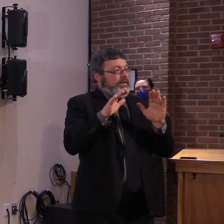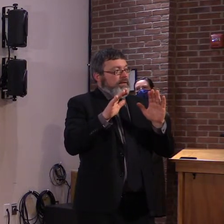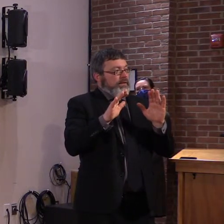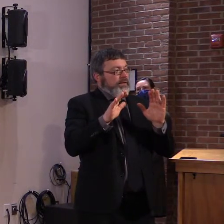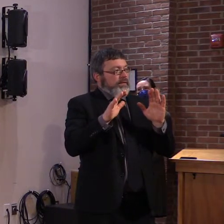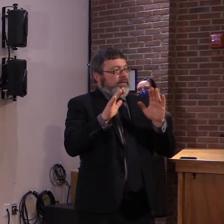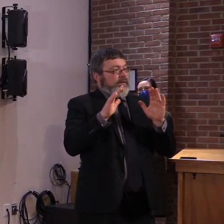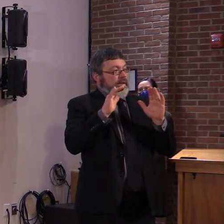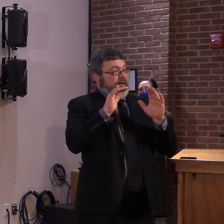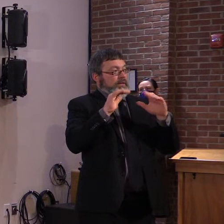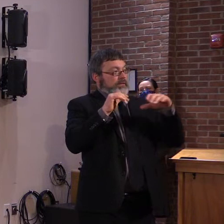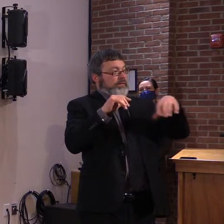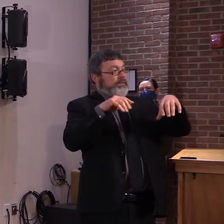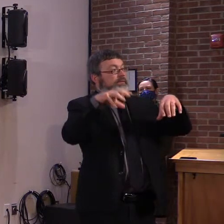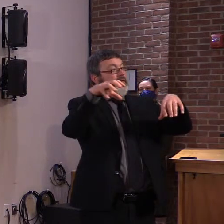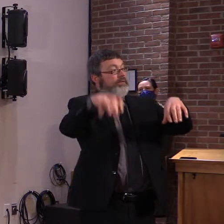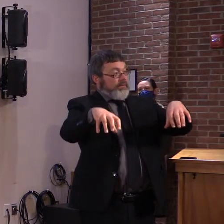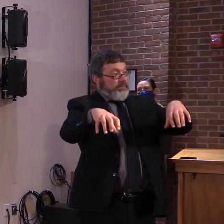already